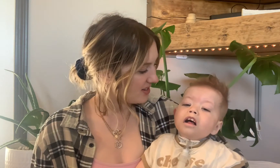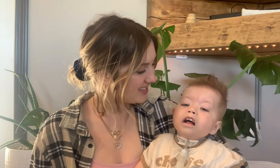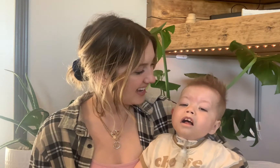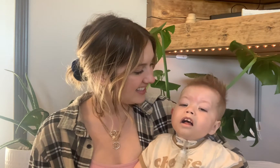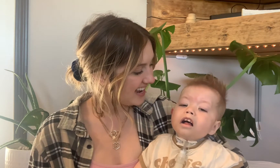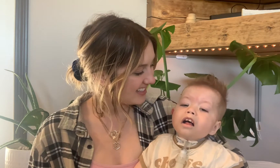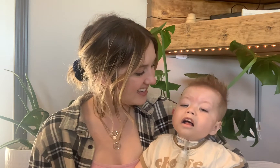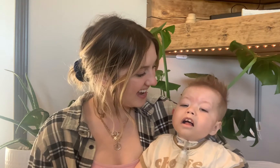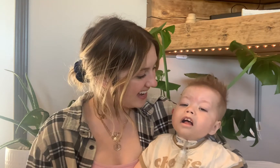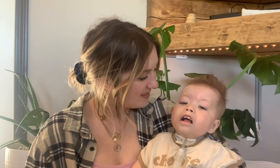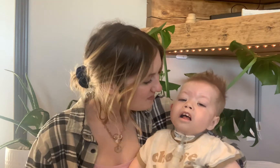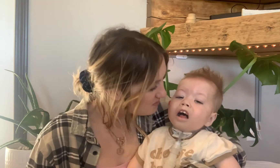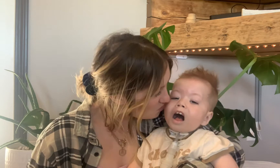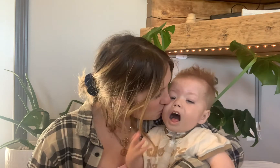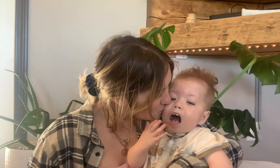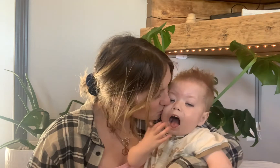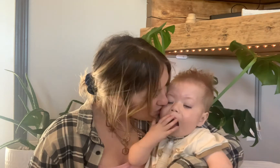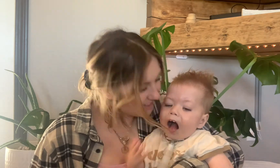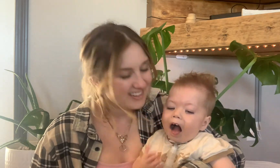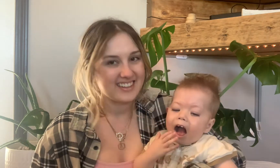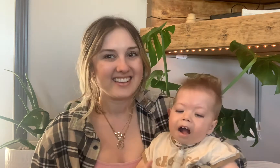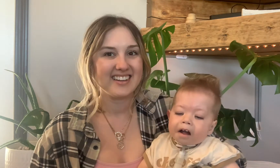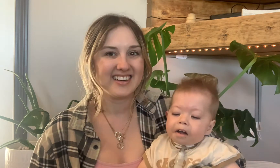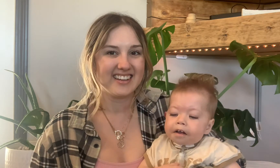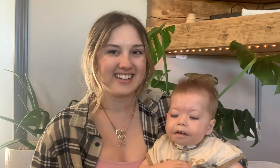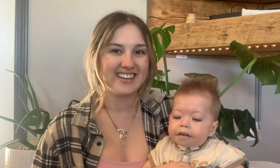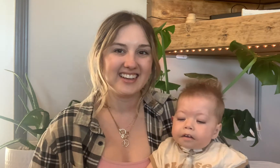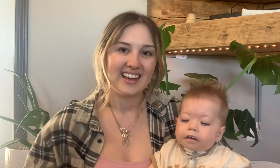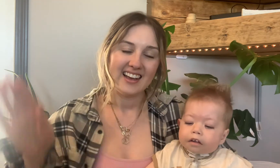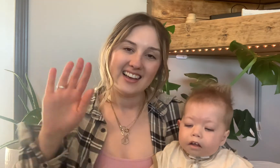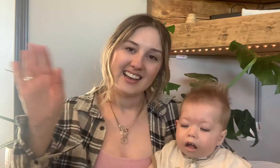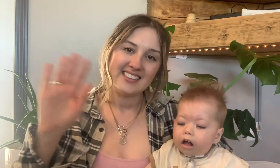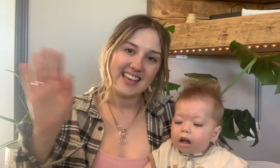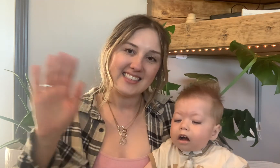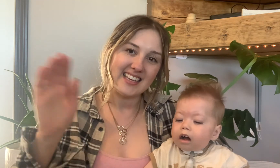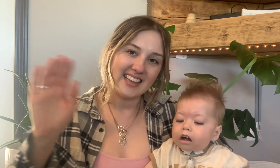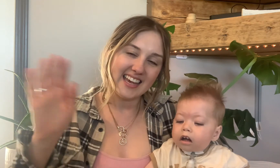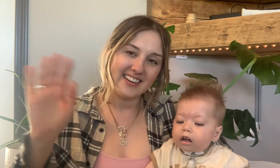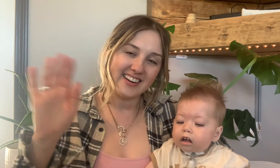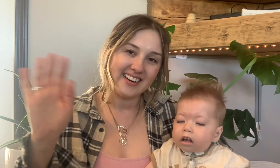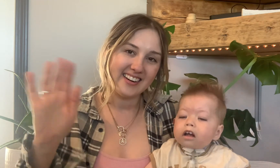signs next time. Okay, see you later.